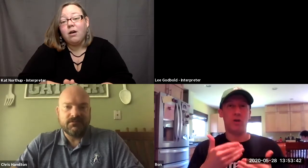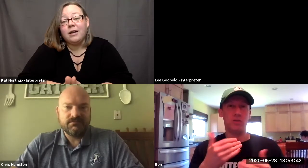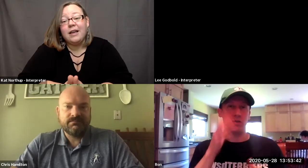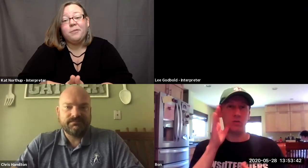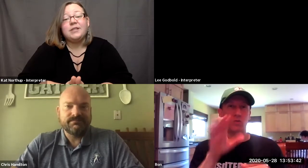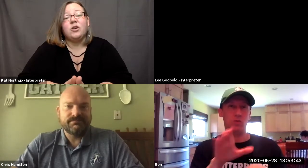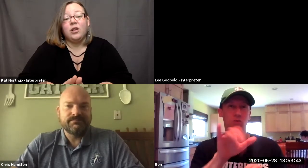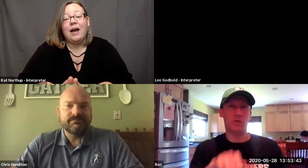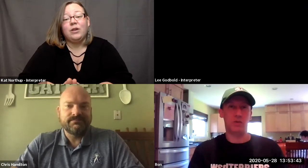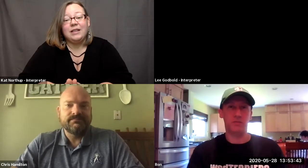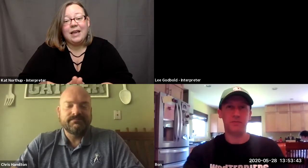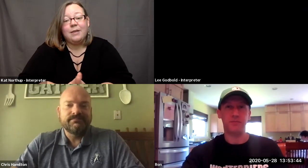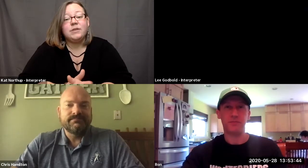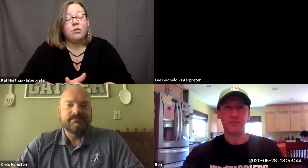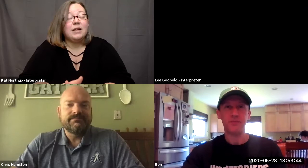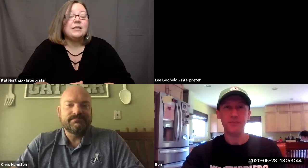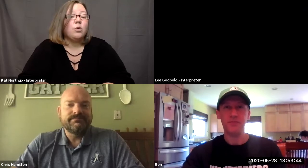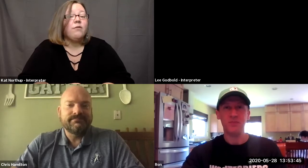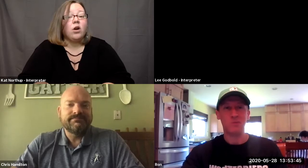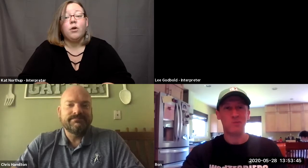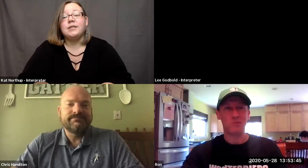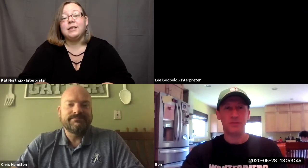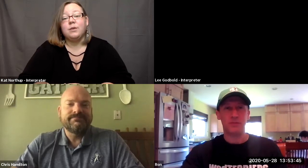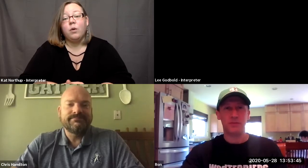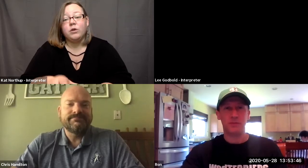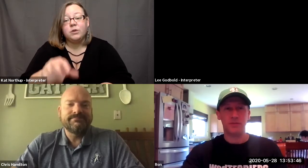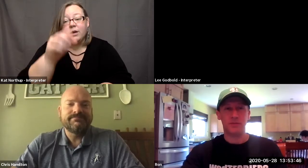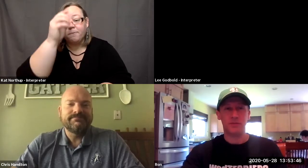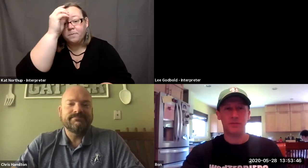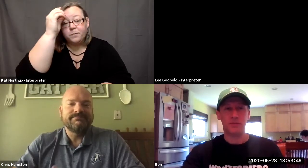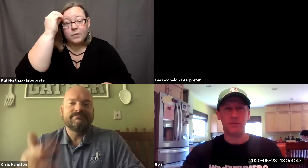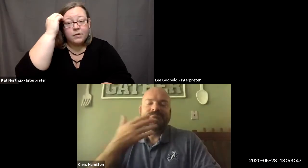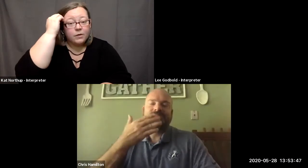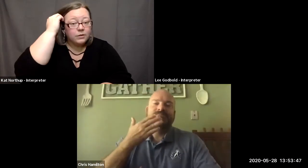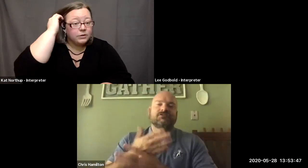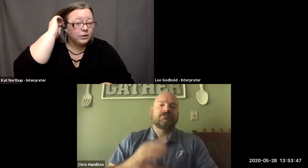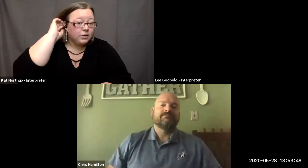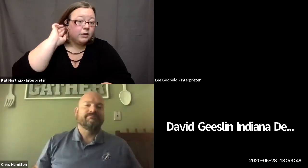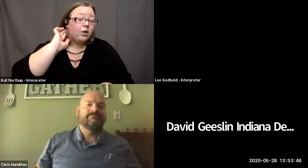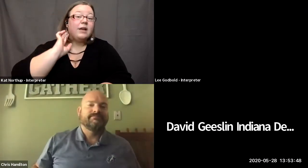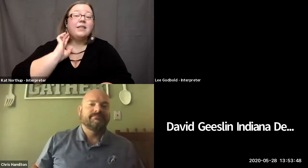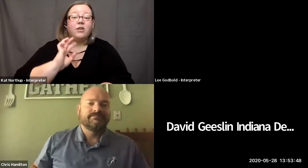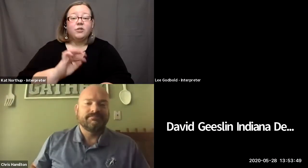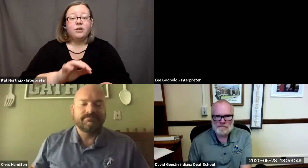on campus or allowed in the game. So that's sort of our process and what we're doing. All right, thank you for sharing